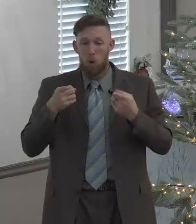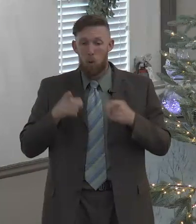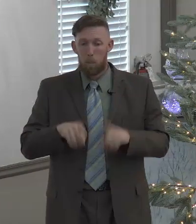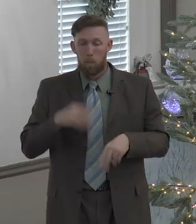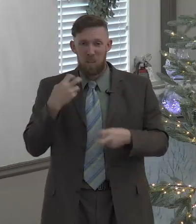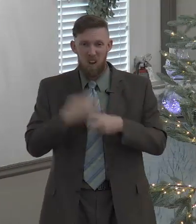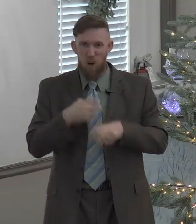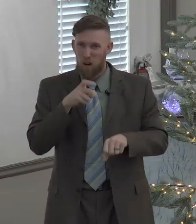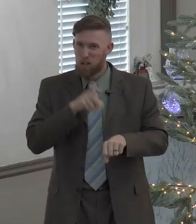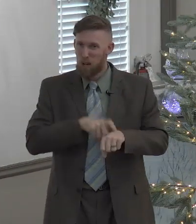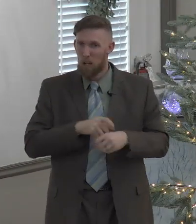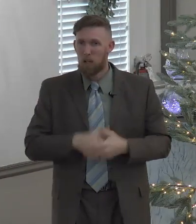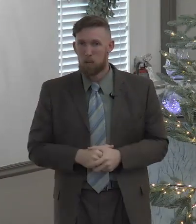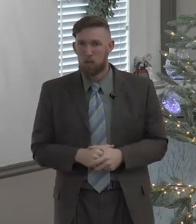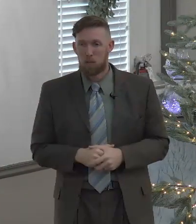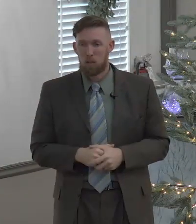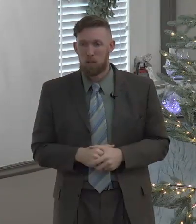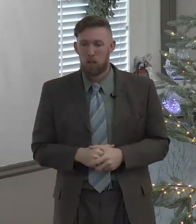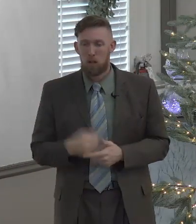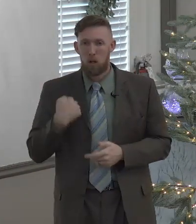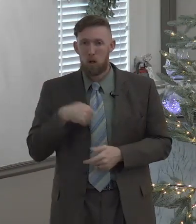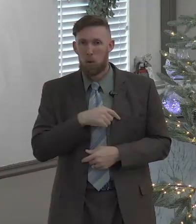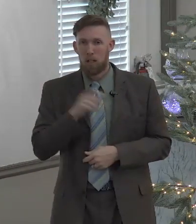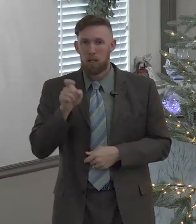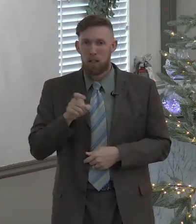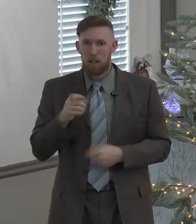when trials come.